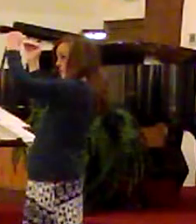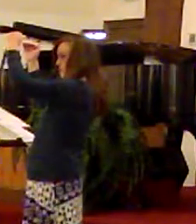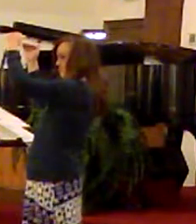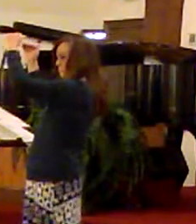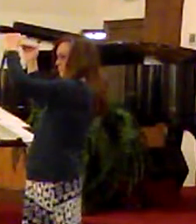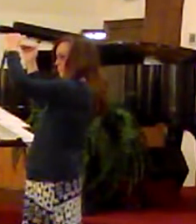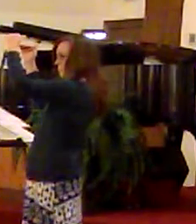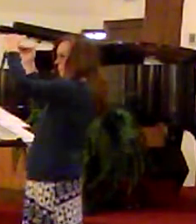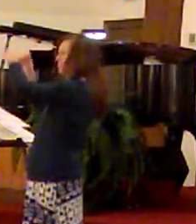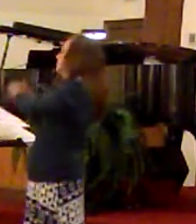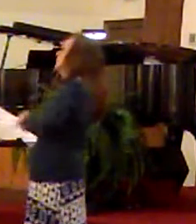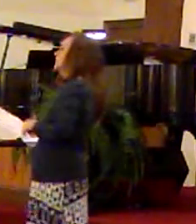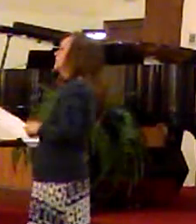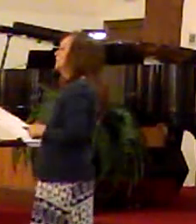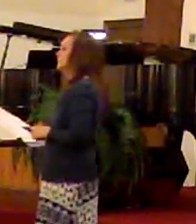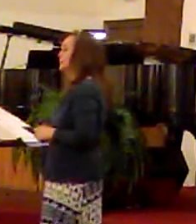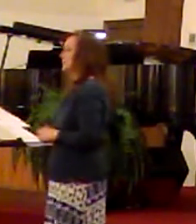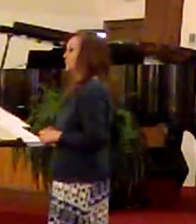The disciples said,